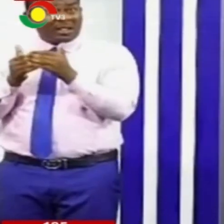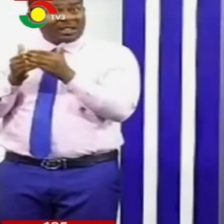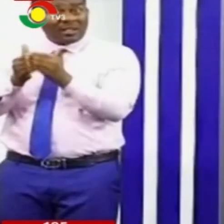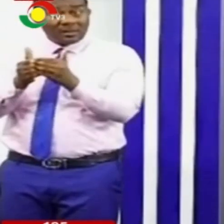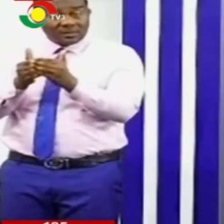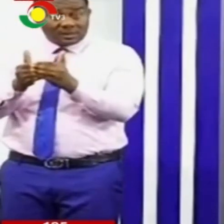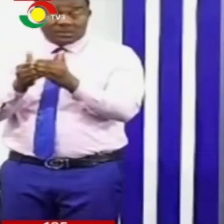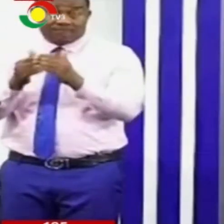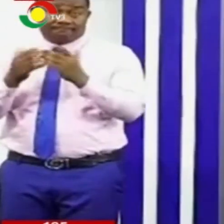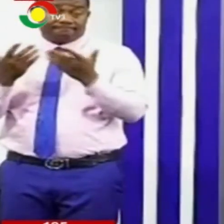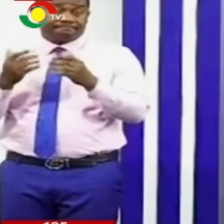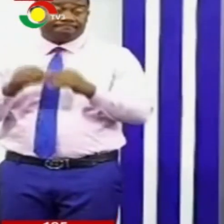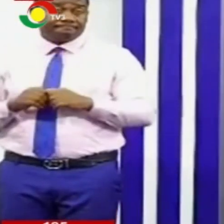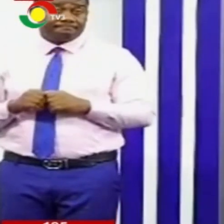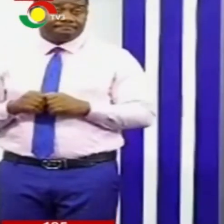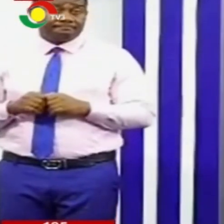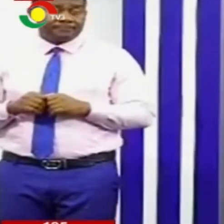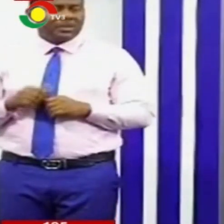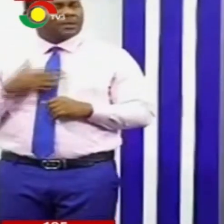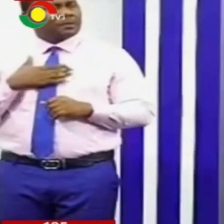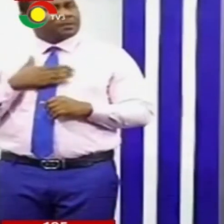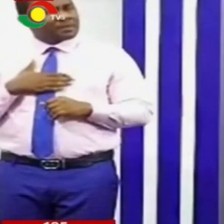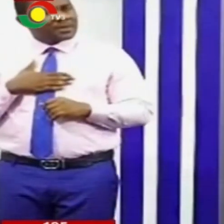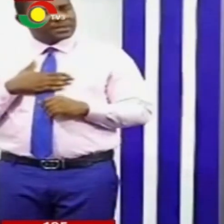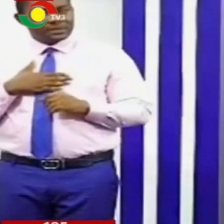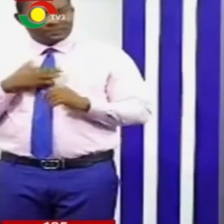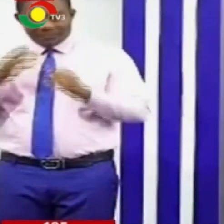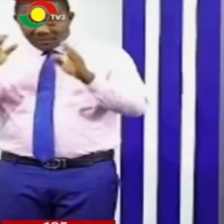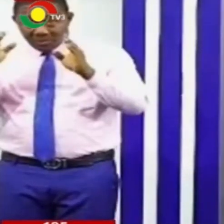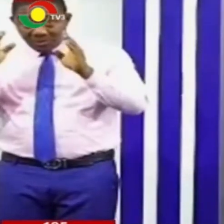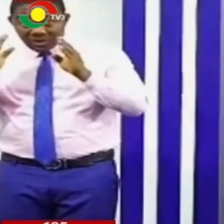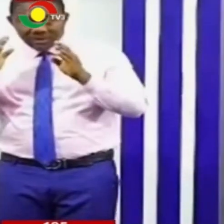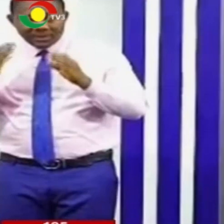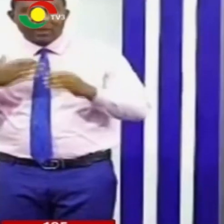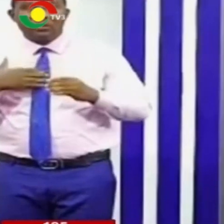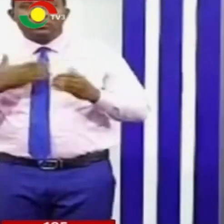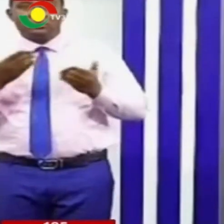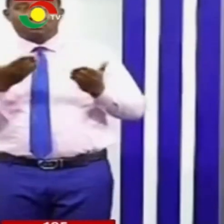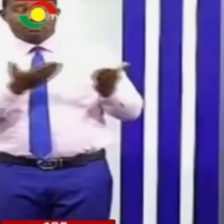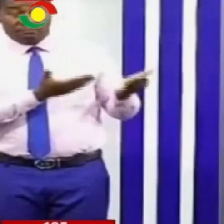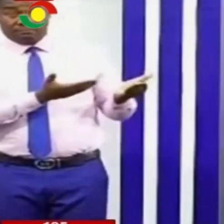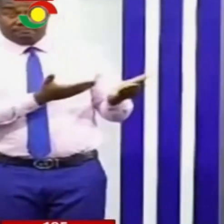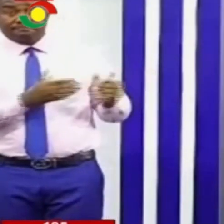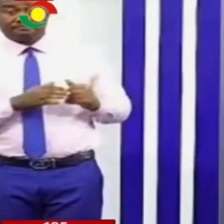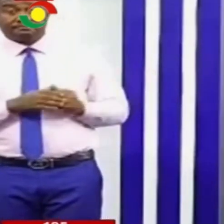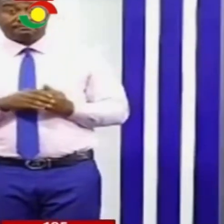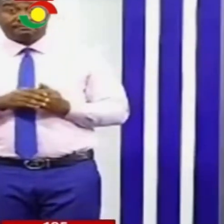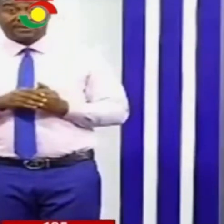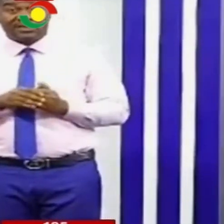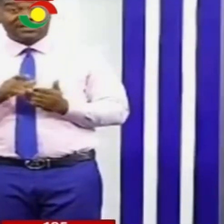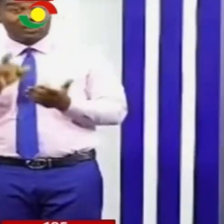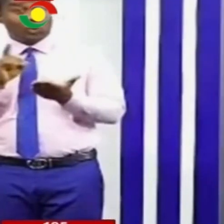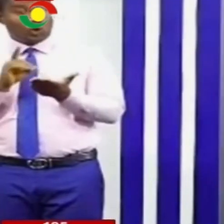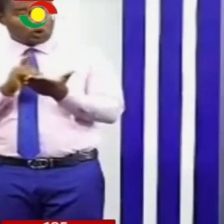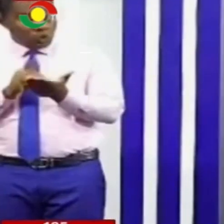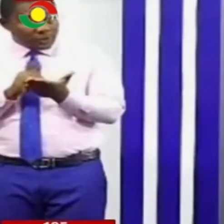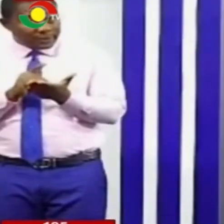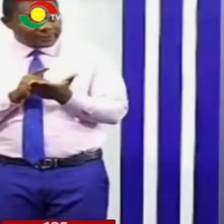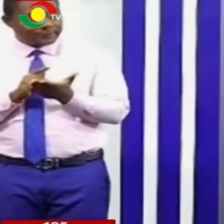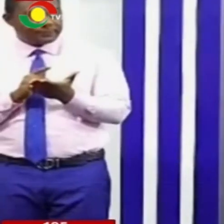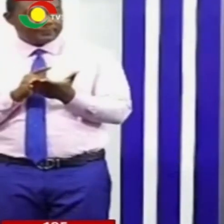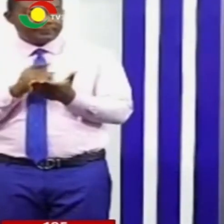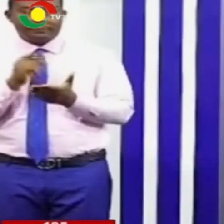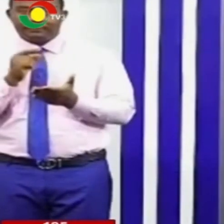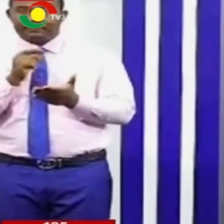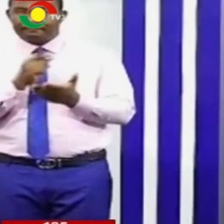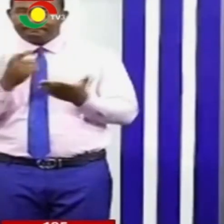would crave your indulgence to please pay attention to this. I want to invite the physician, the President of the